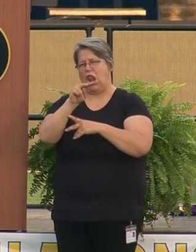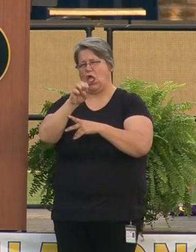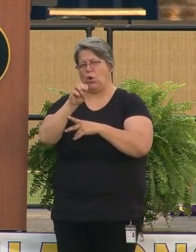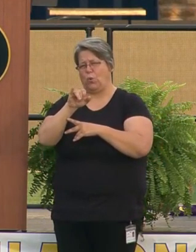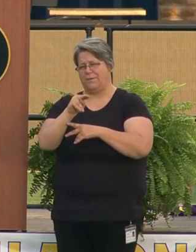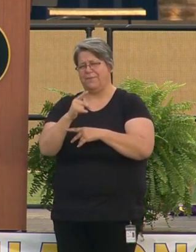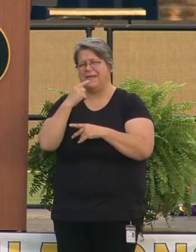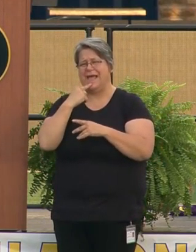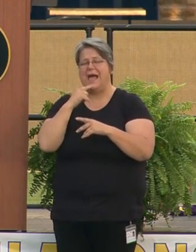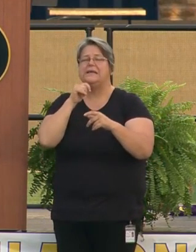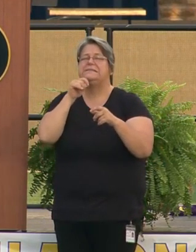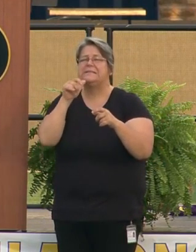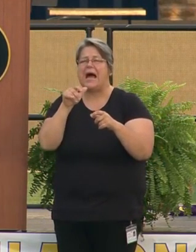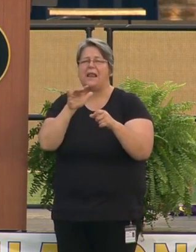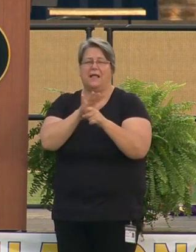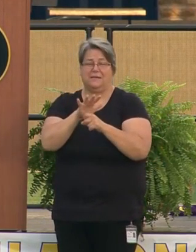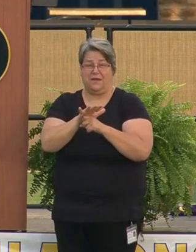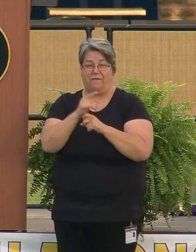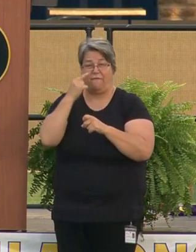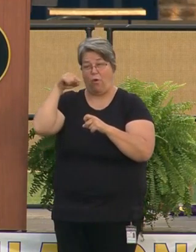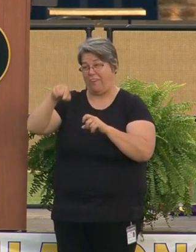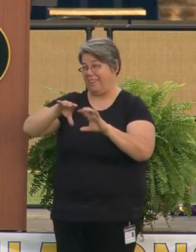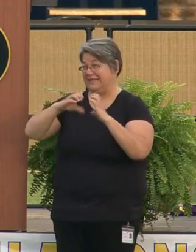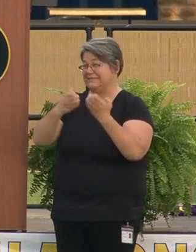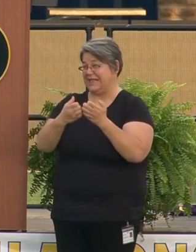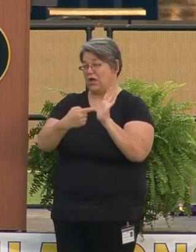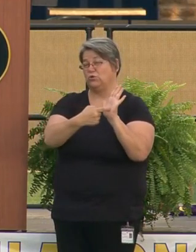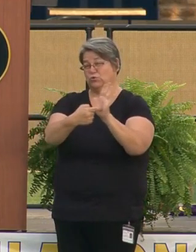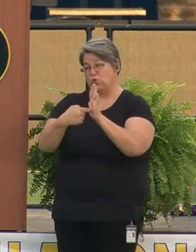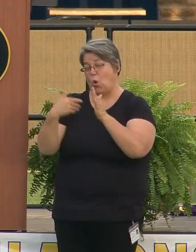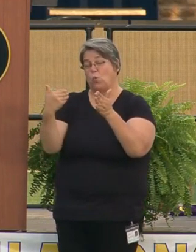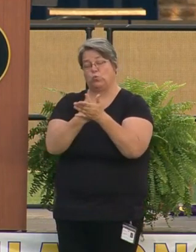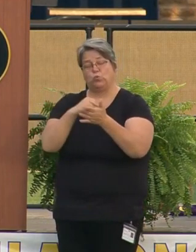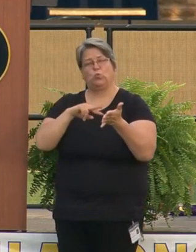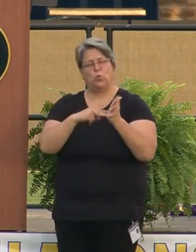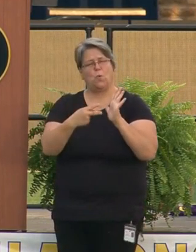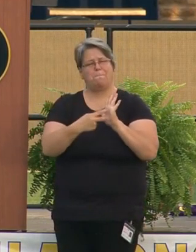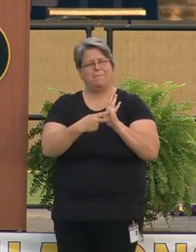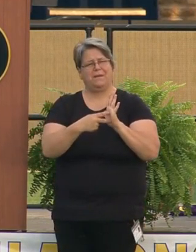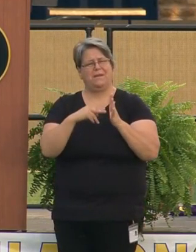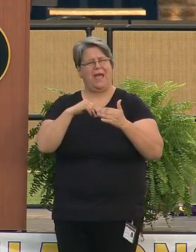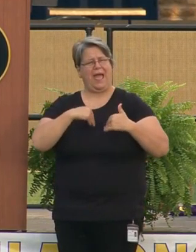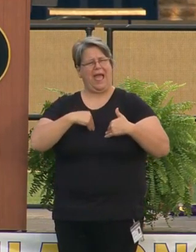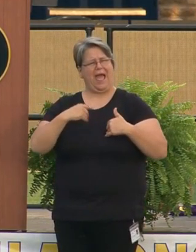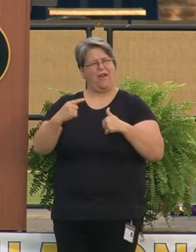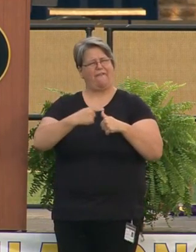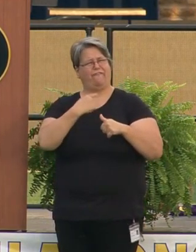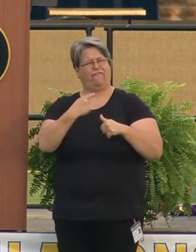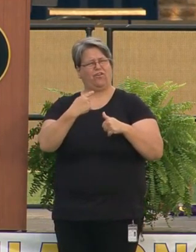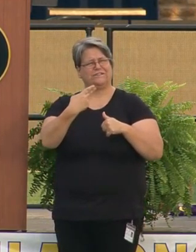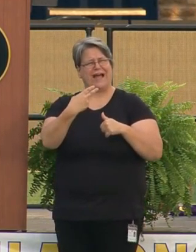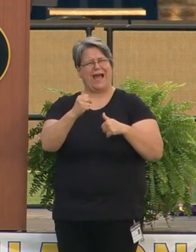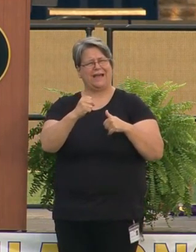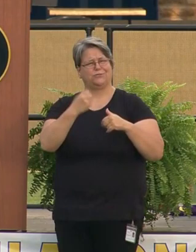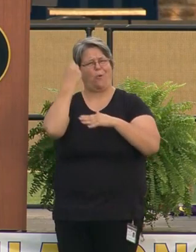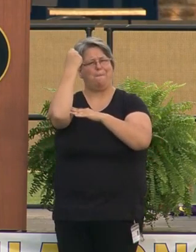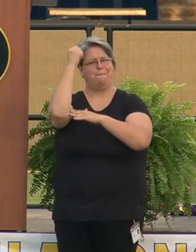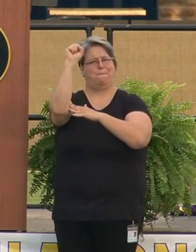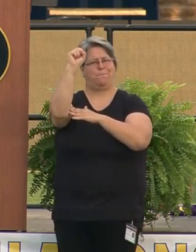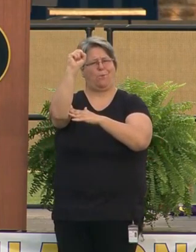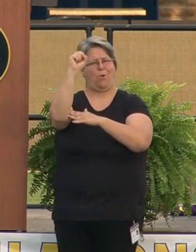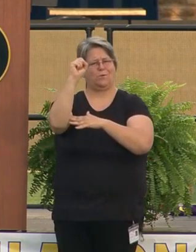have been enough. This class has given this phrase a new meaning. We had our first high school walkout and protest to end